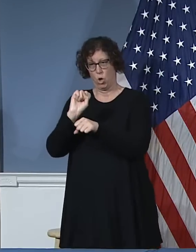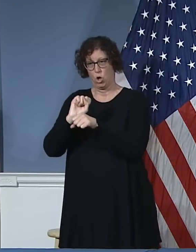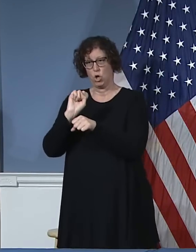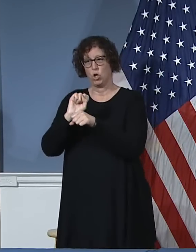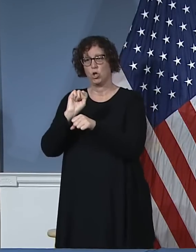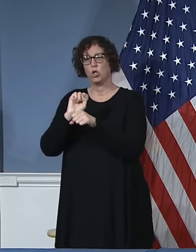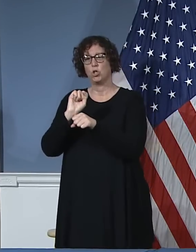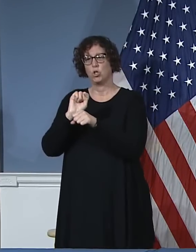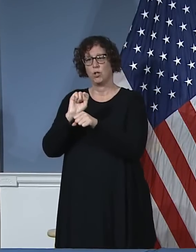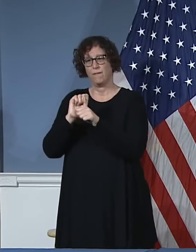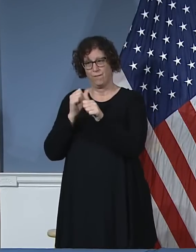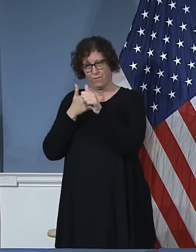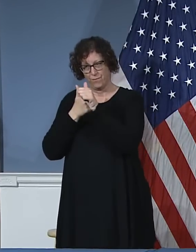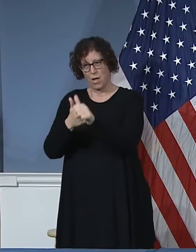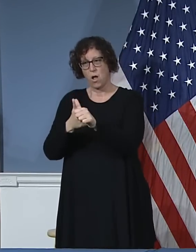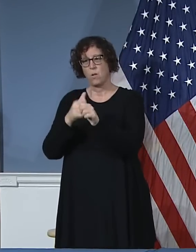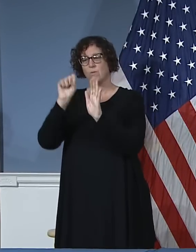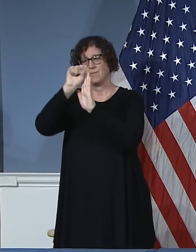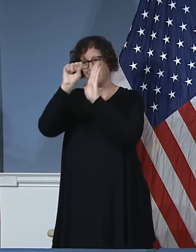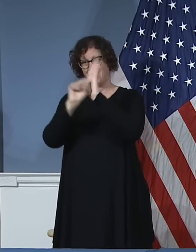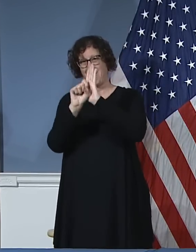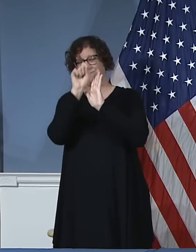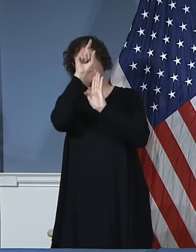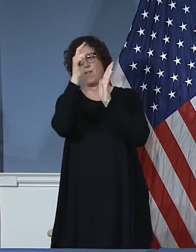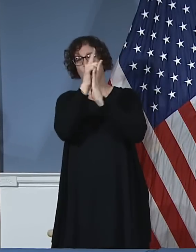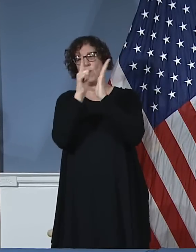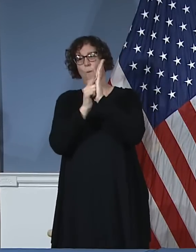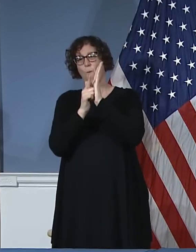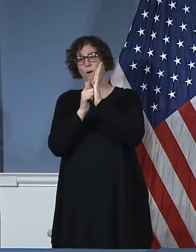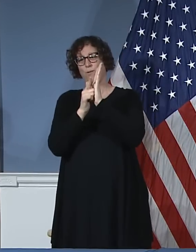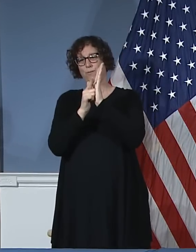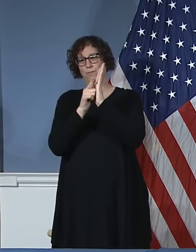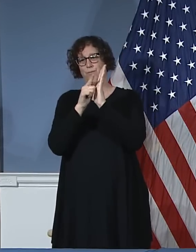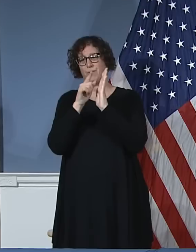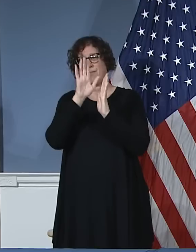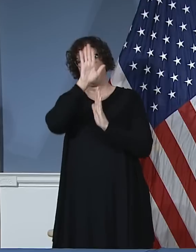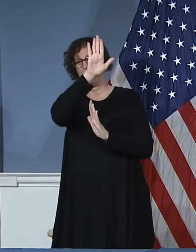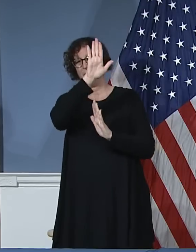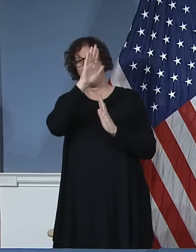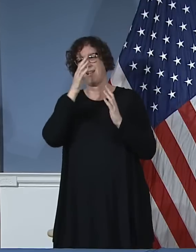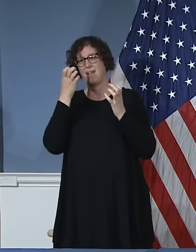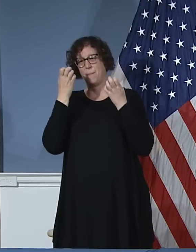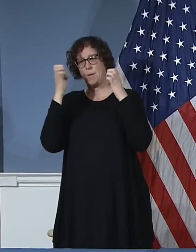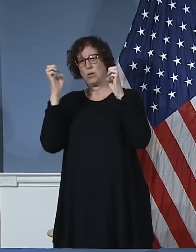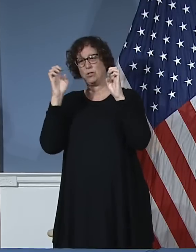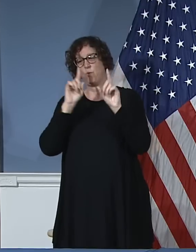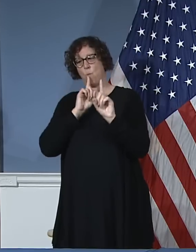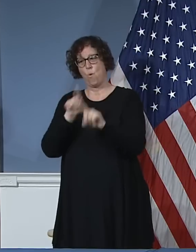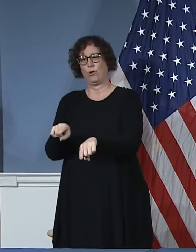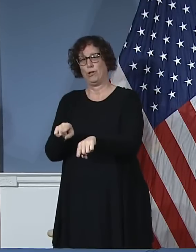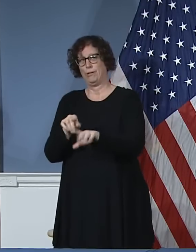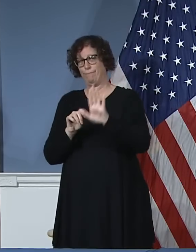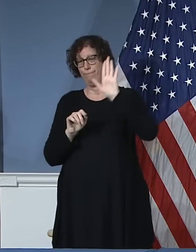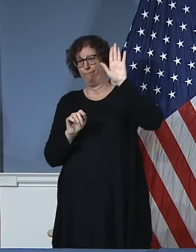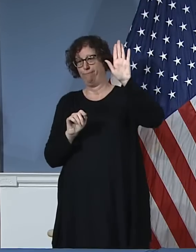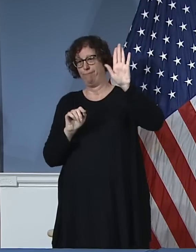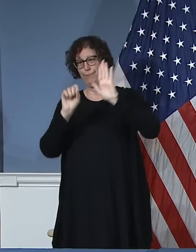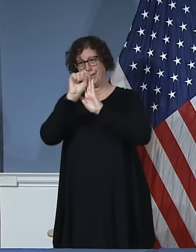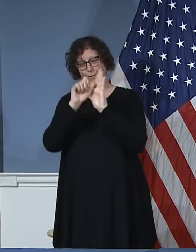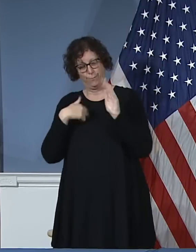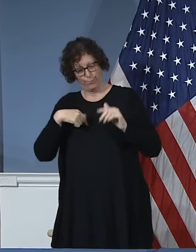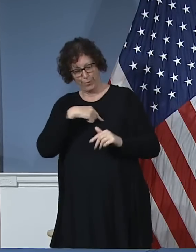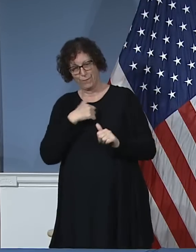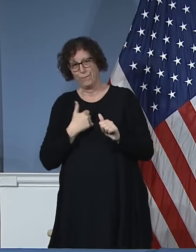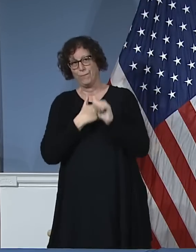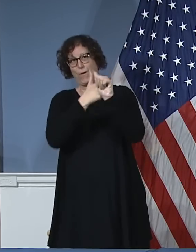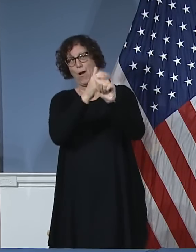the state emergency order. This is something I know, like every other piece of the equation, that's being constantly